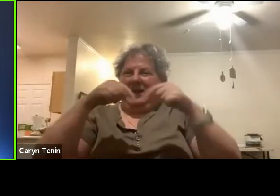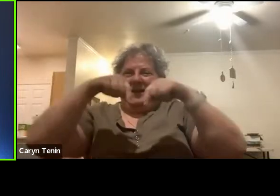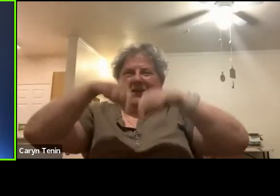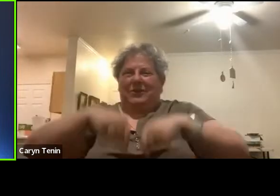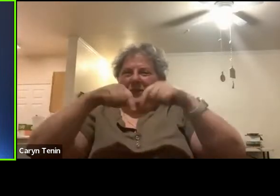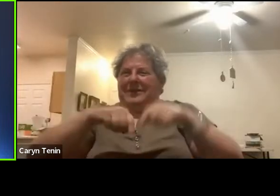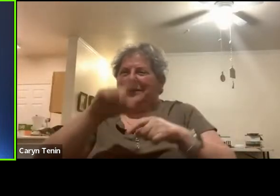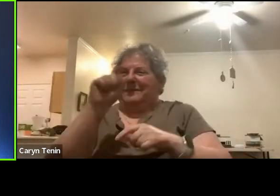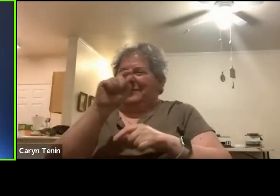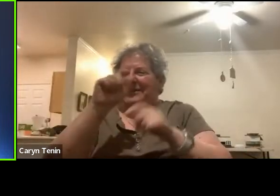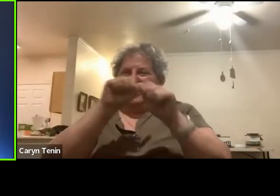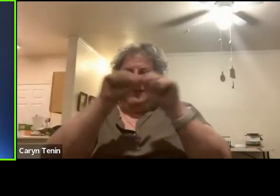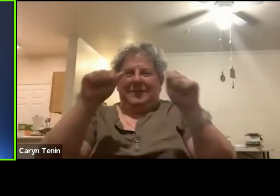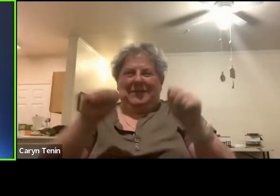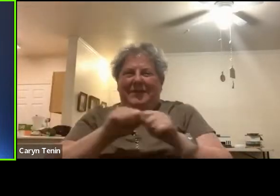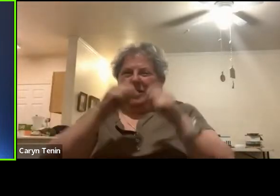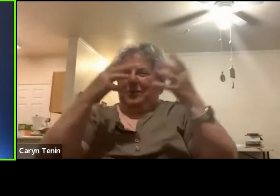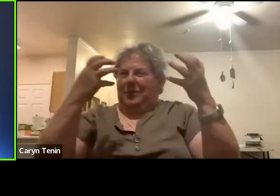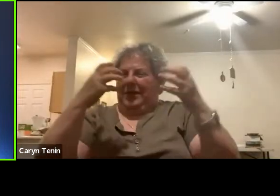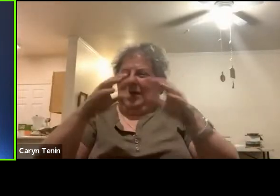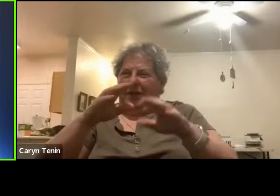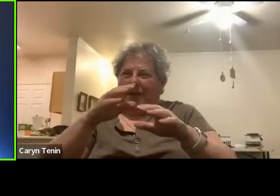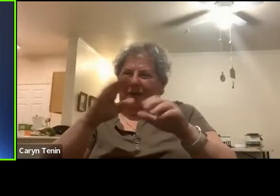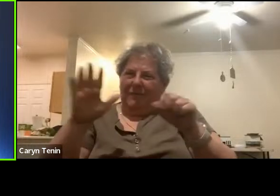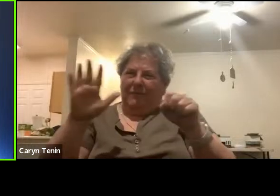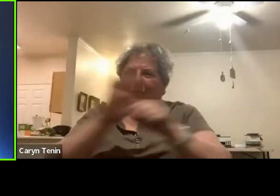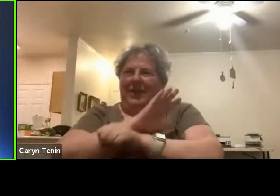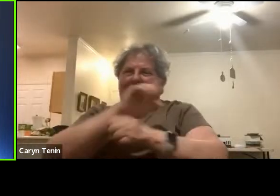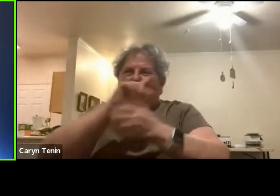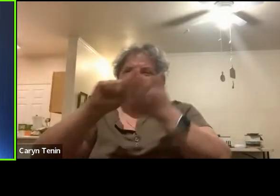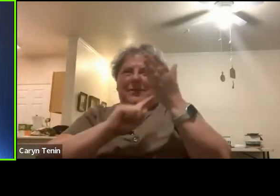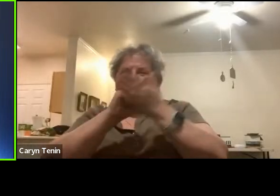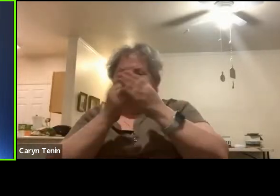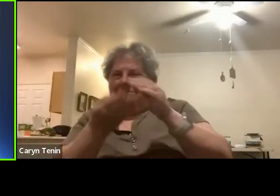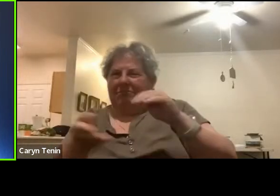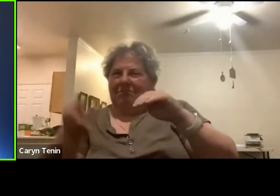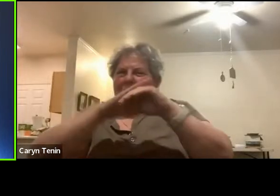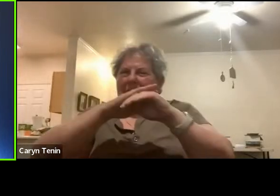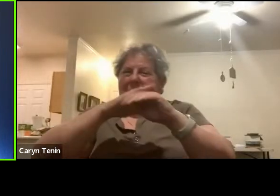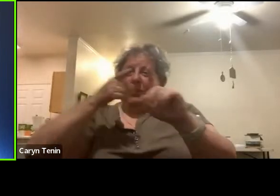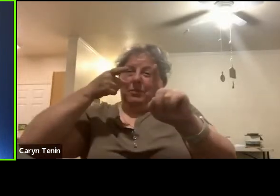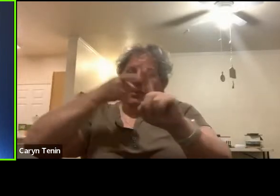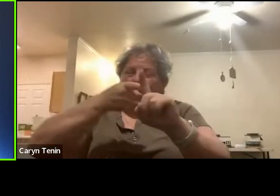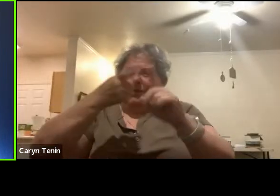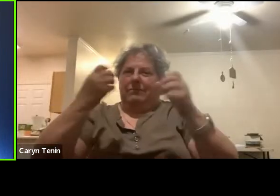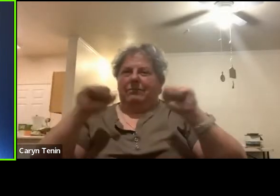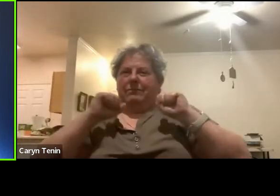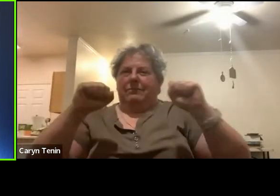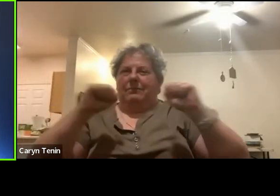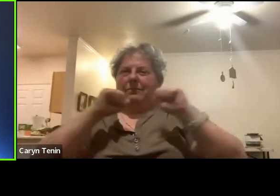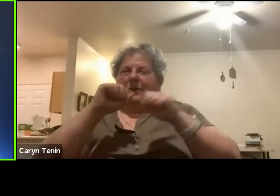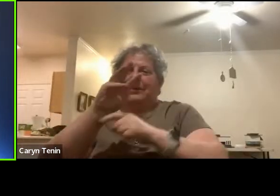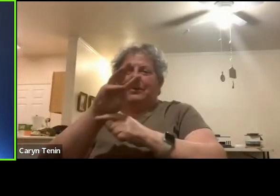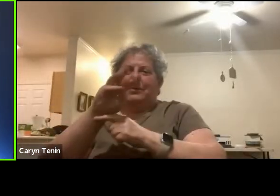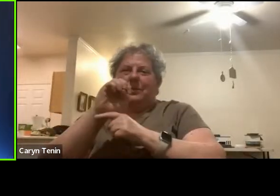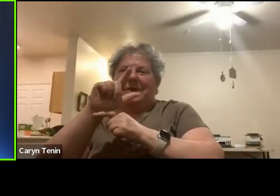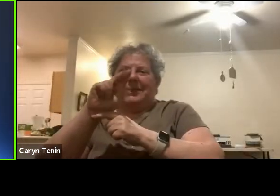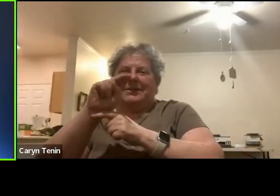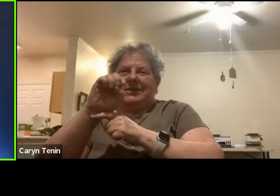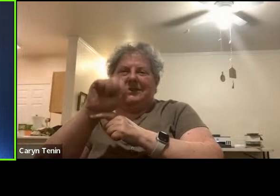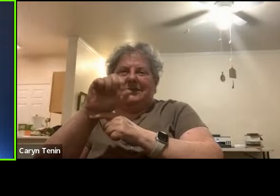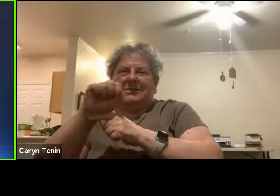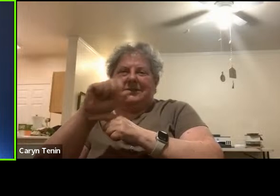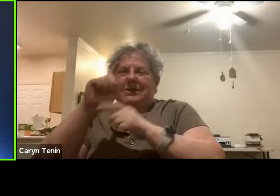What the Tucson deafblind community members have shared, the deafblind community members of Phoenix share the same